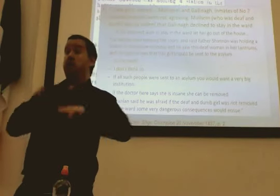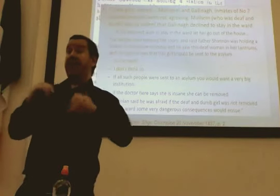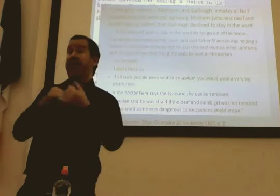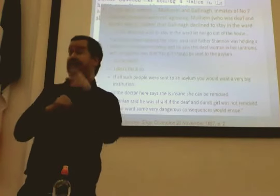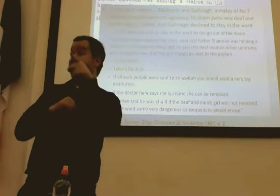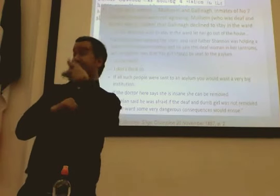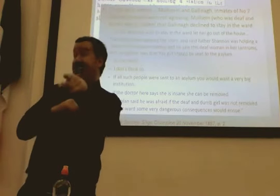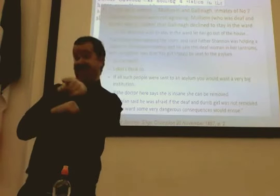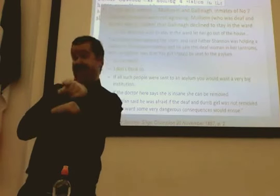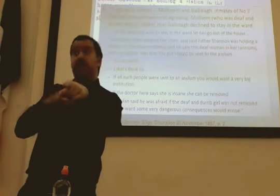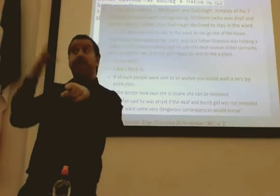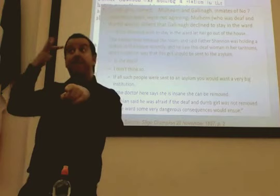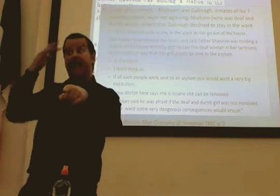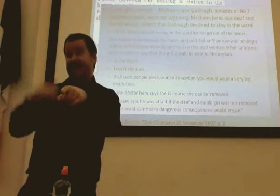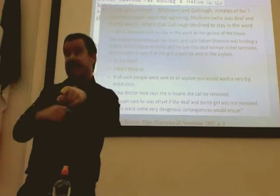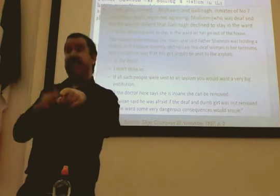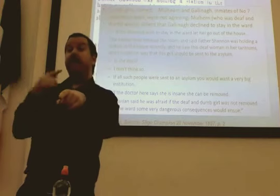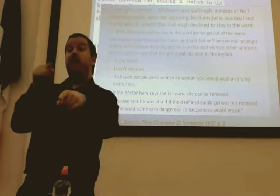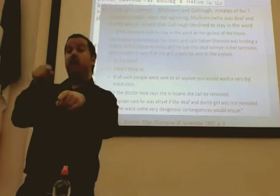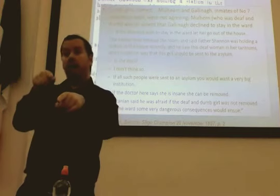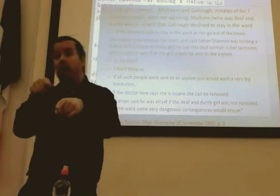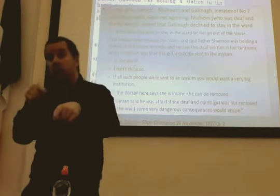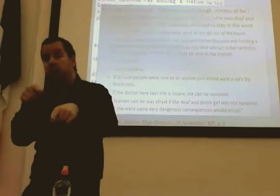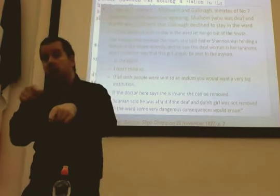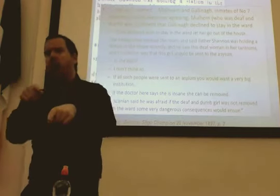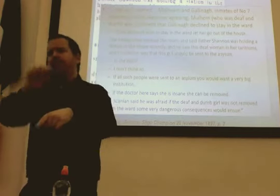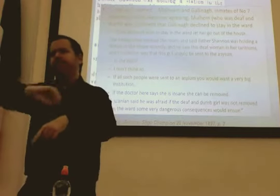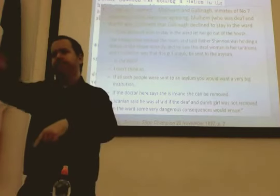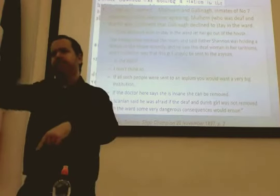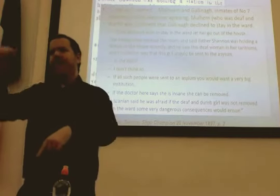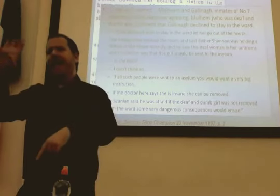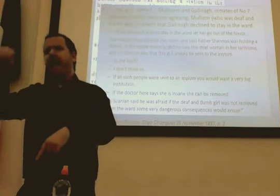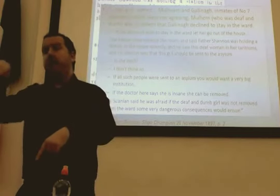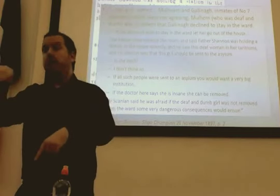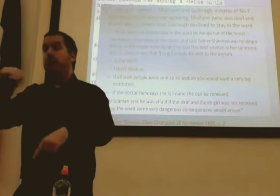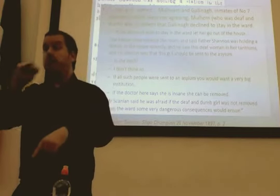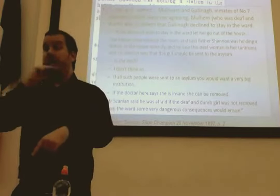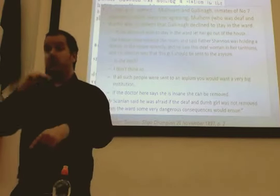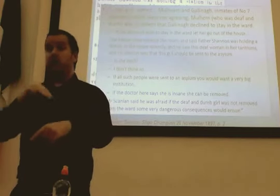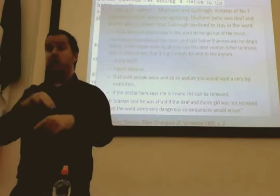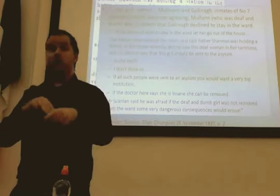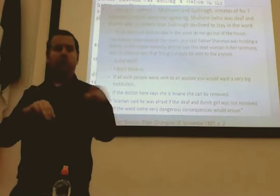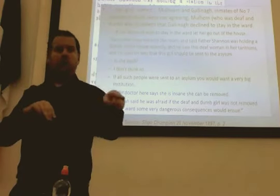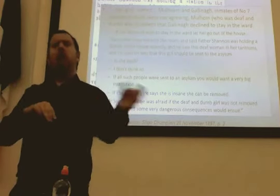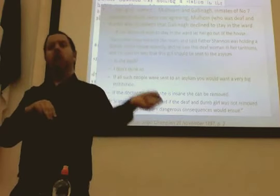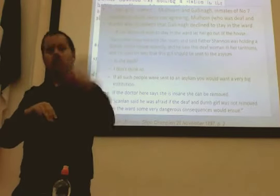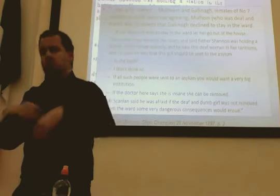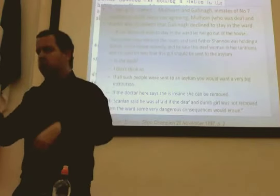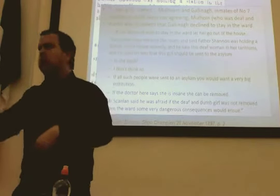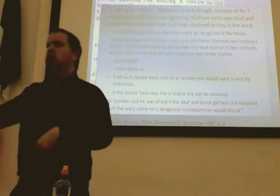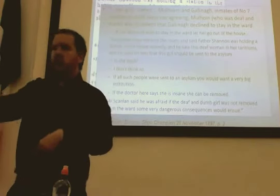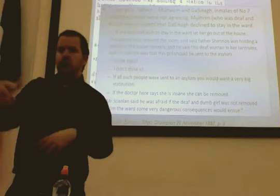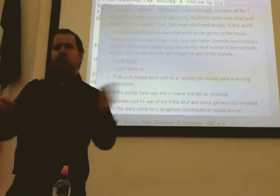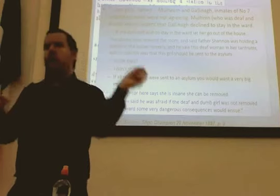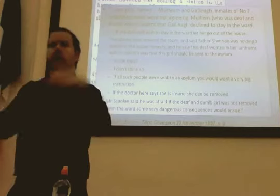Guardian said, well, people like that, if they're really mad, then they need to be sent to an asylum.